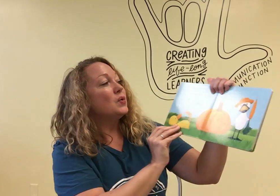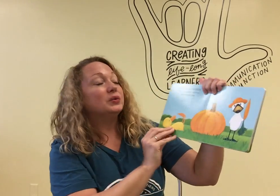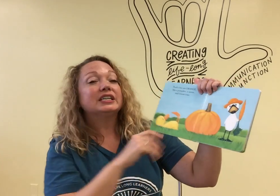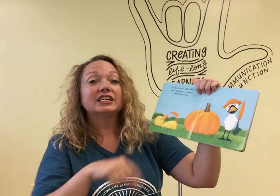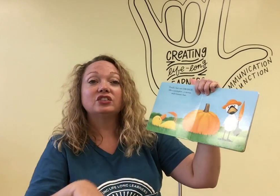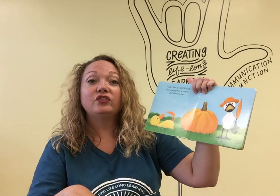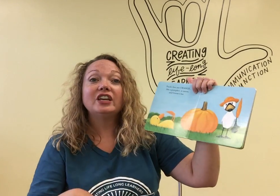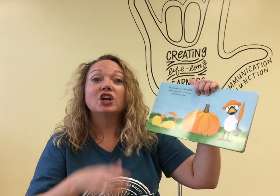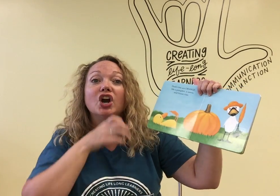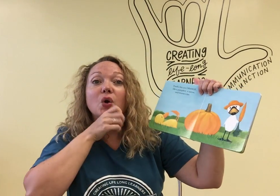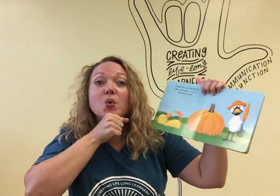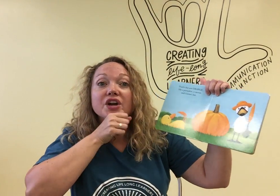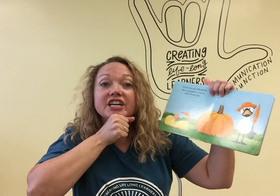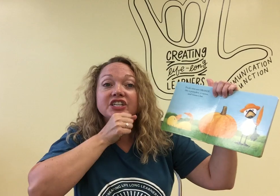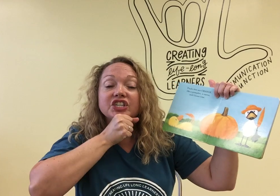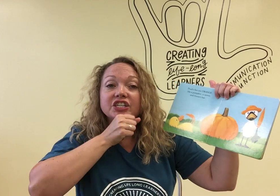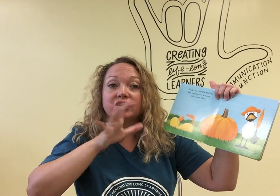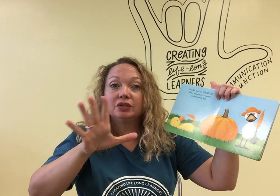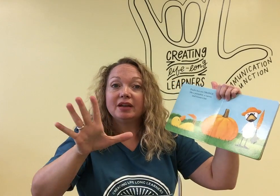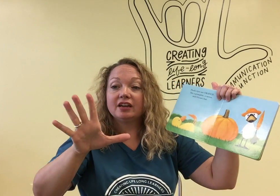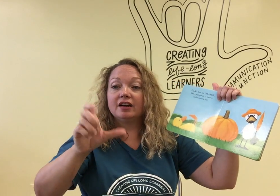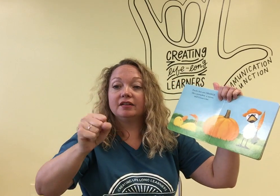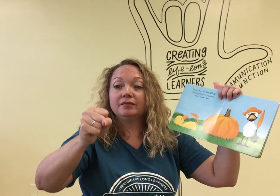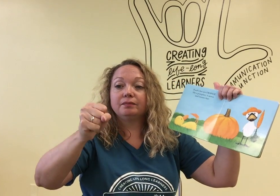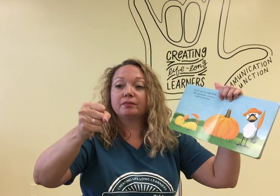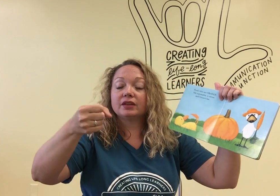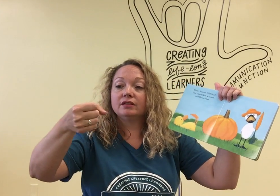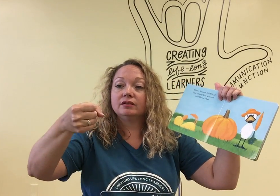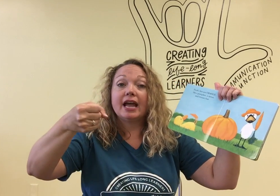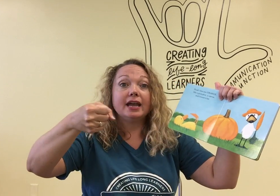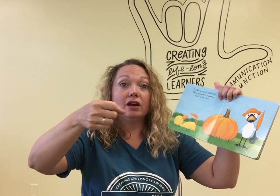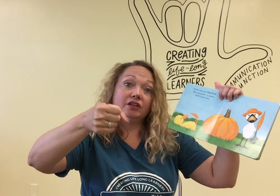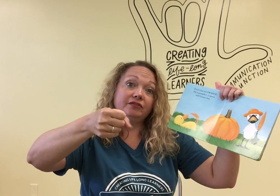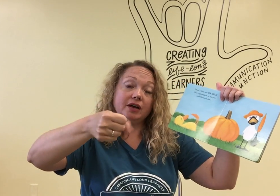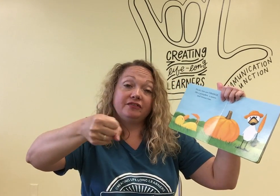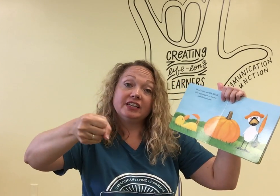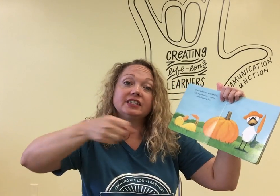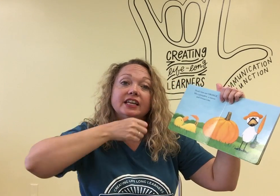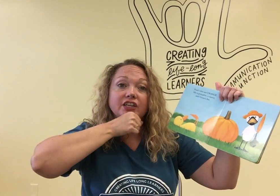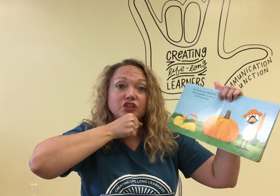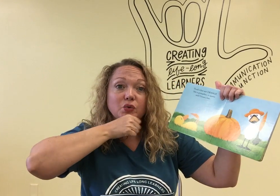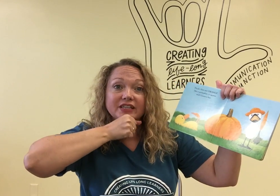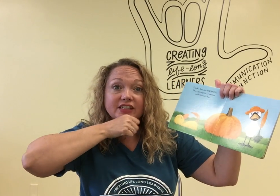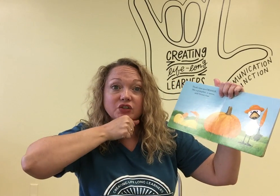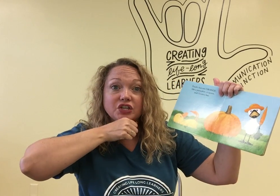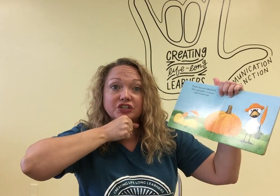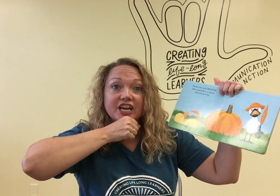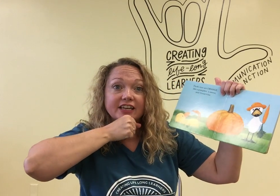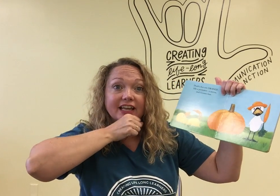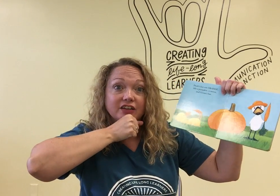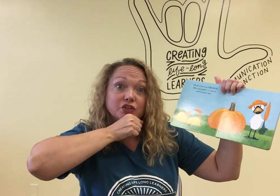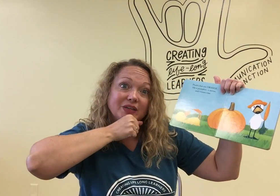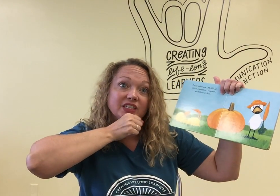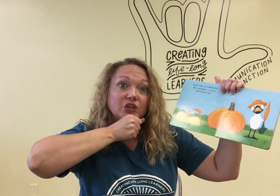Oh, duck's feet are orange. So you make a fist and then you squeeze it to your chin like you're squeezing an